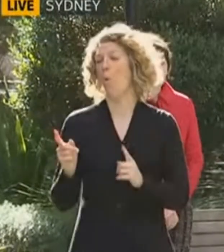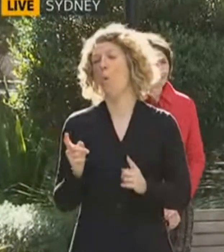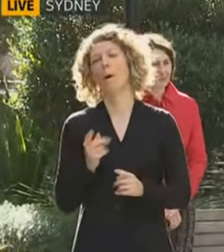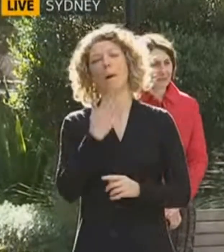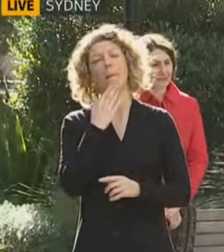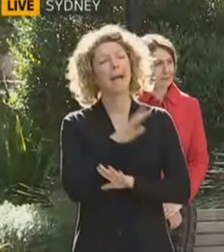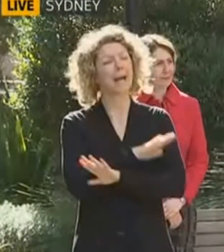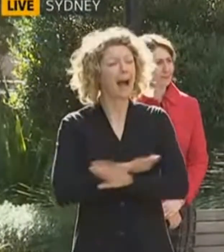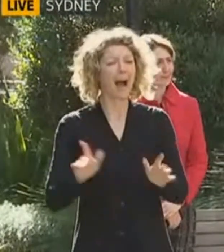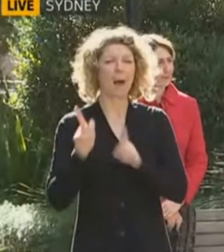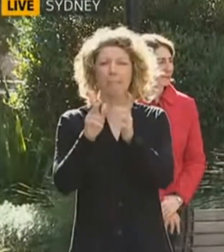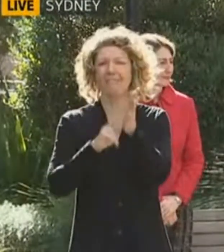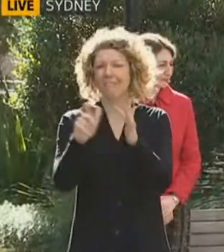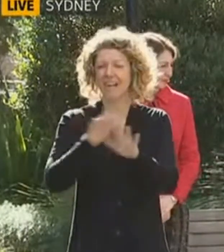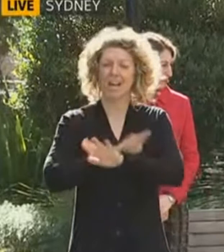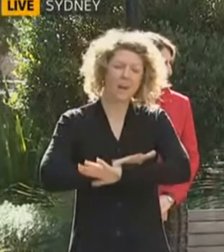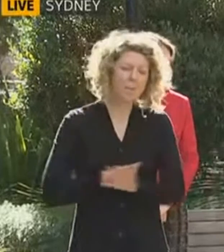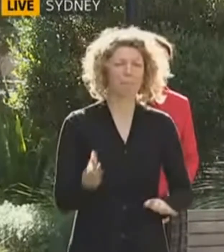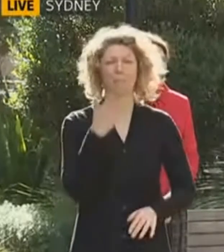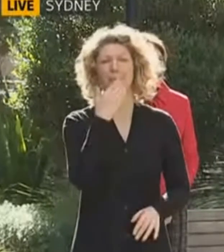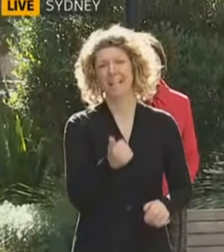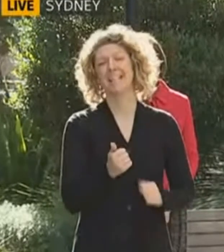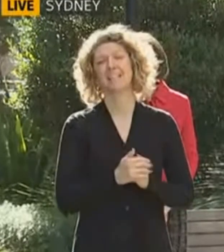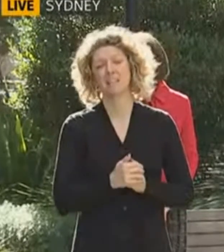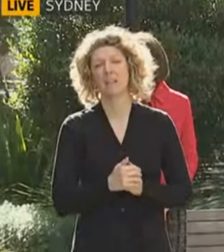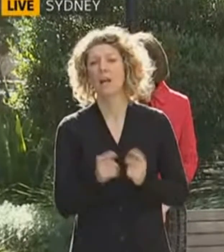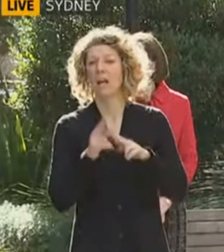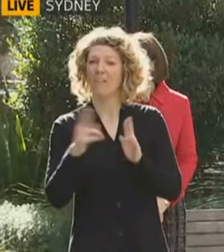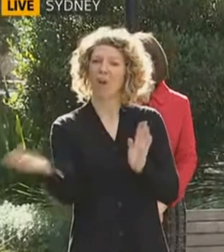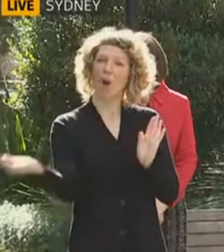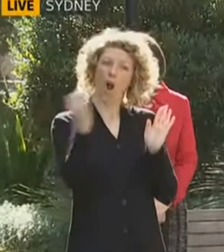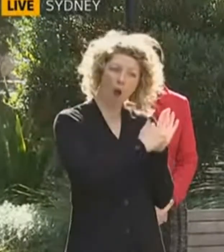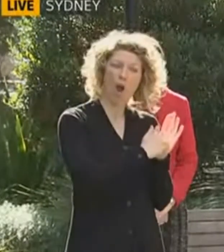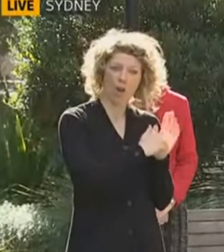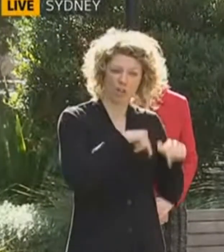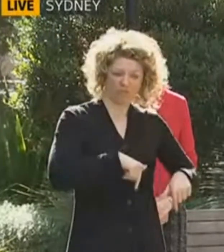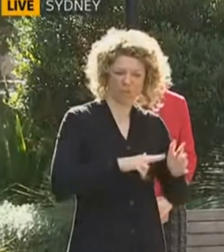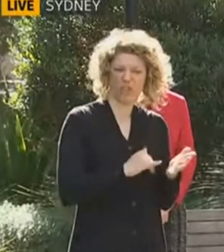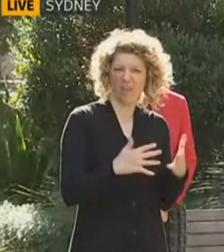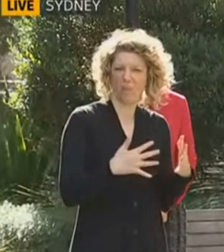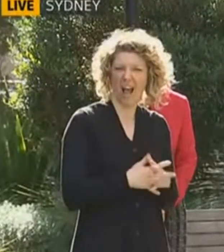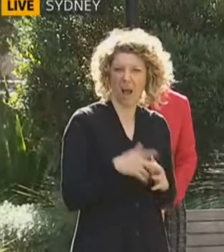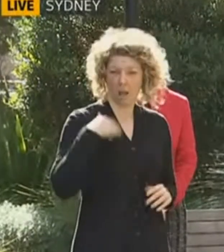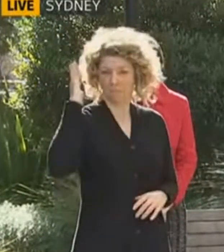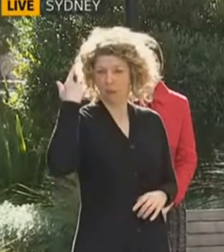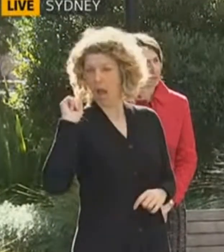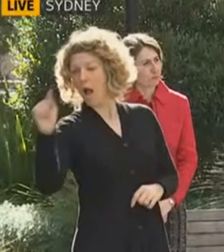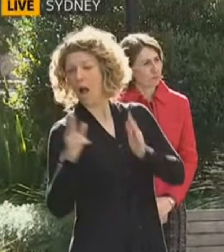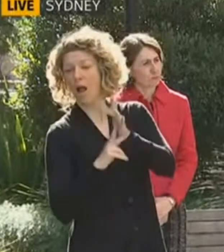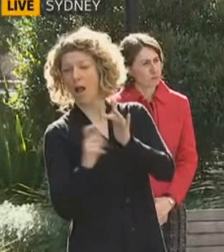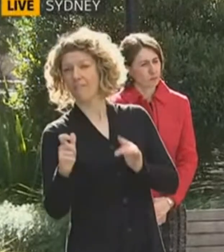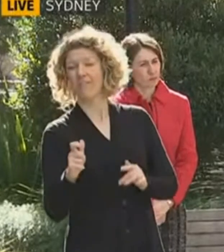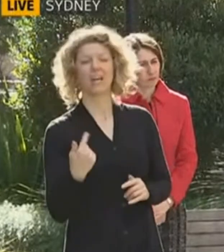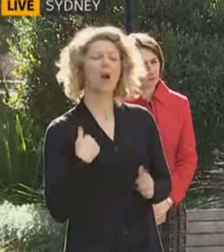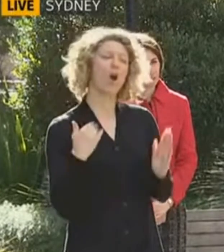to Victoria, and at the end of the day, if you come back, you really need to be mindful of any symptoms that are